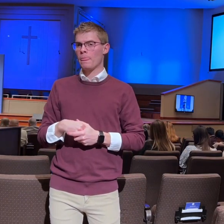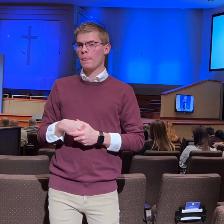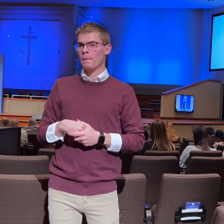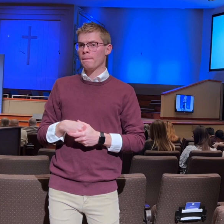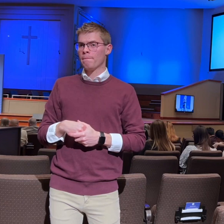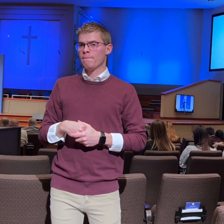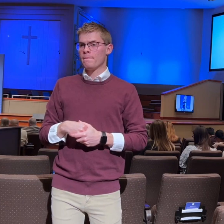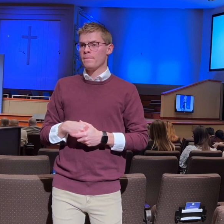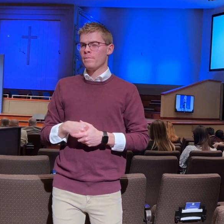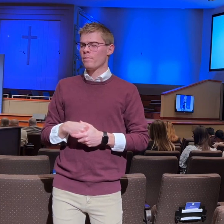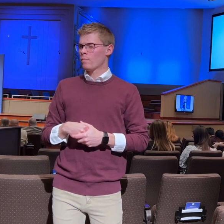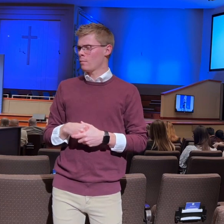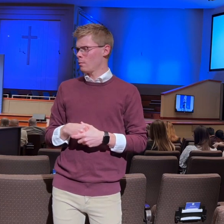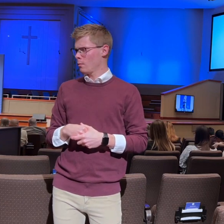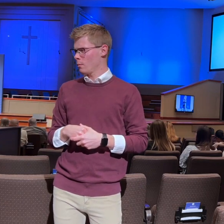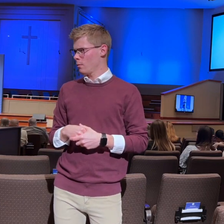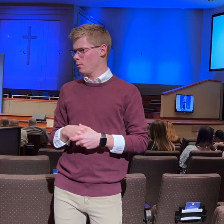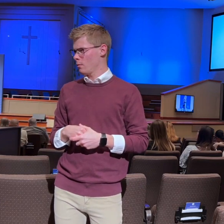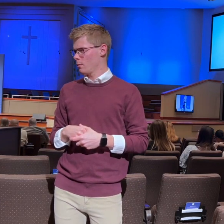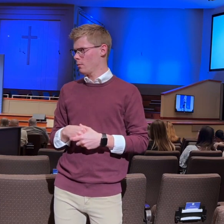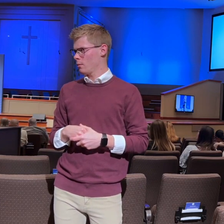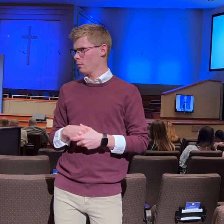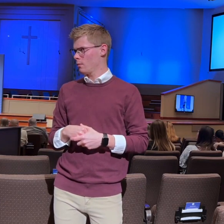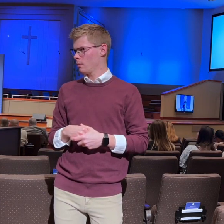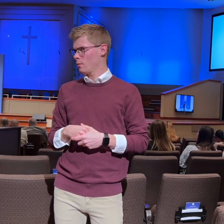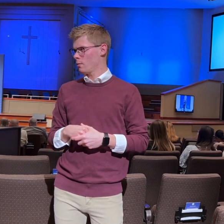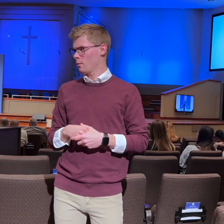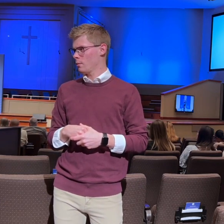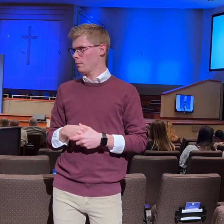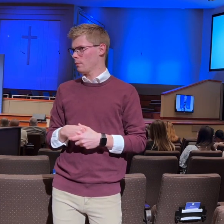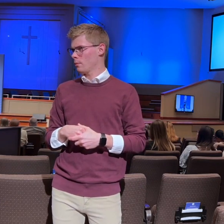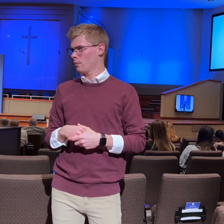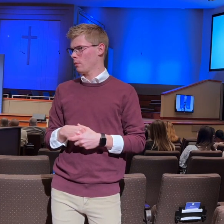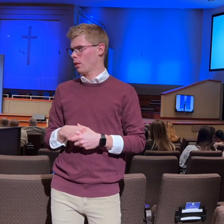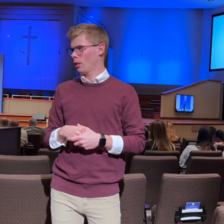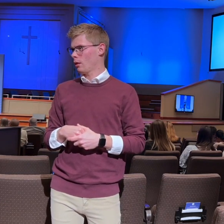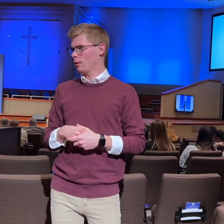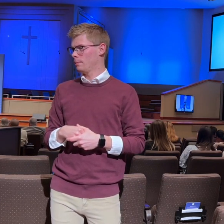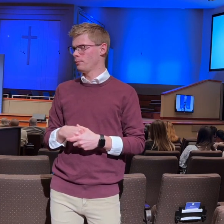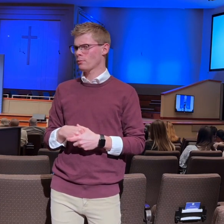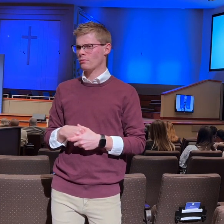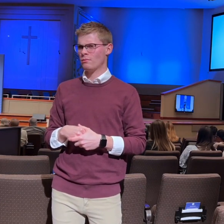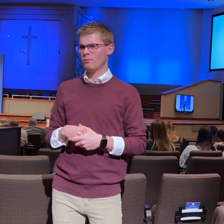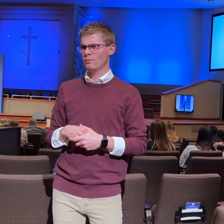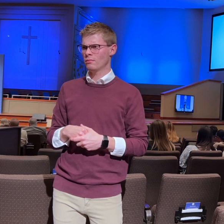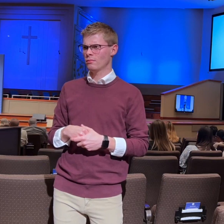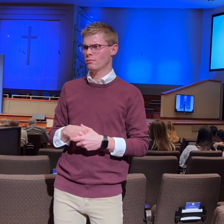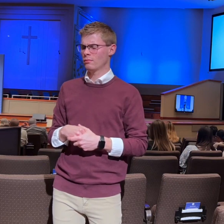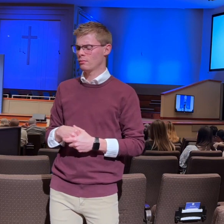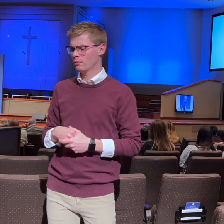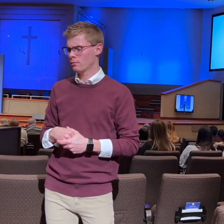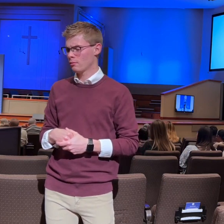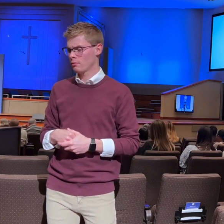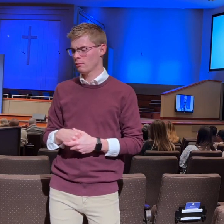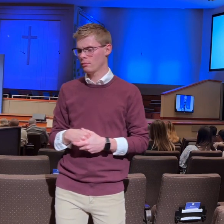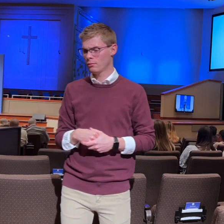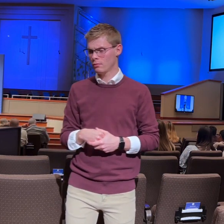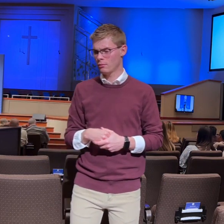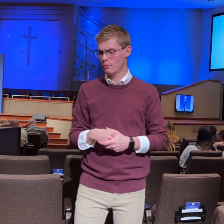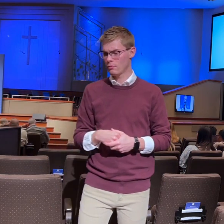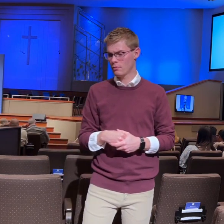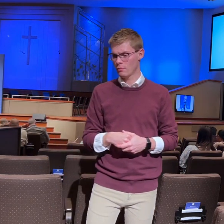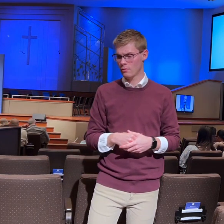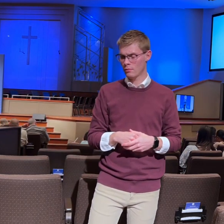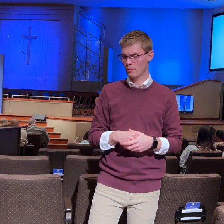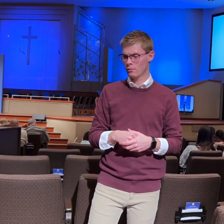have had a decided tendency to dishonor God and to flatter man. And I find that to be a very true statement. So there is